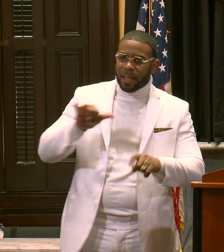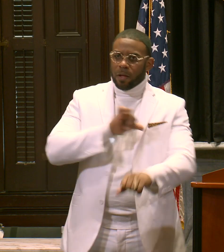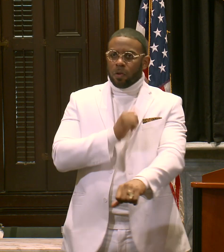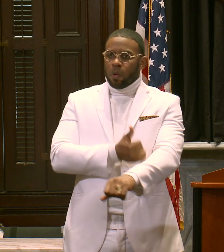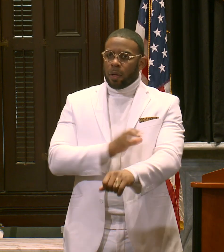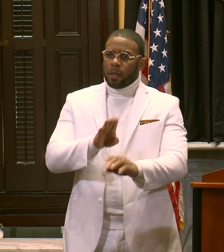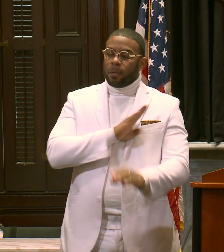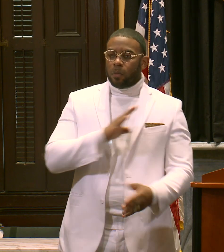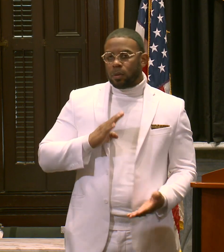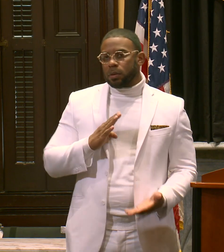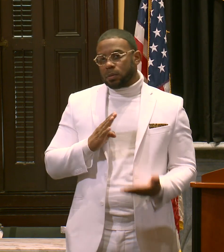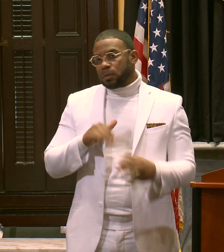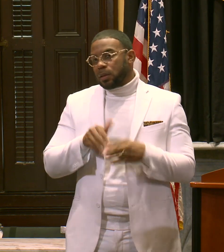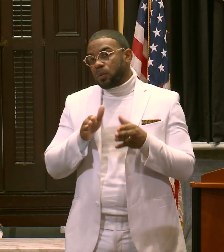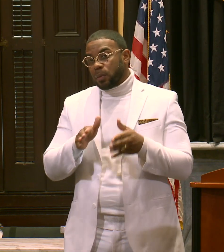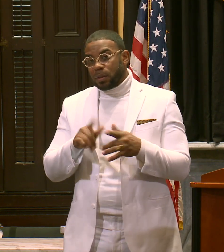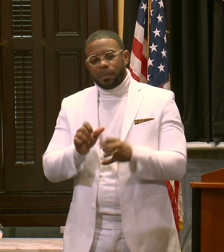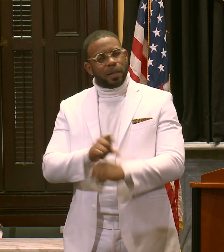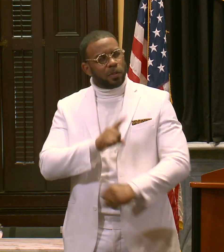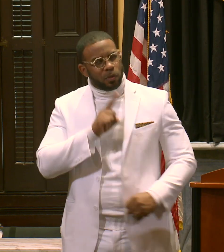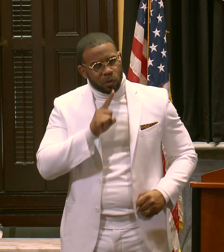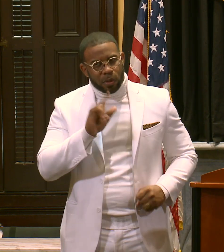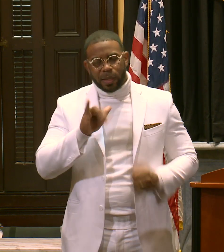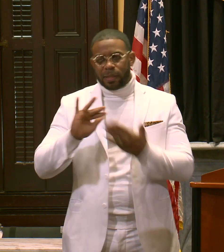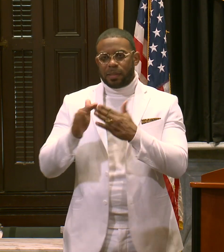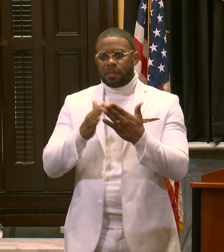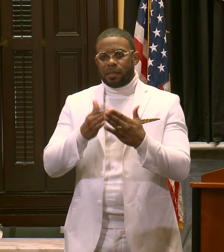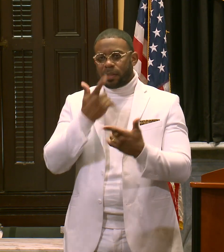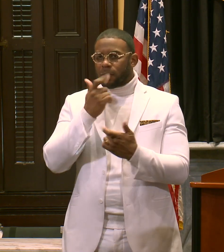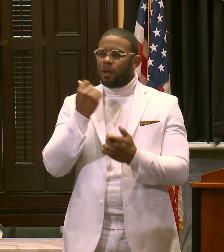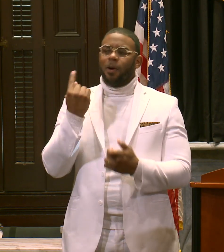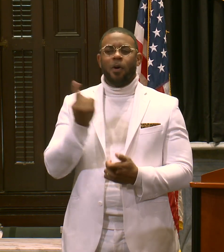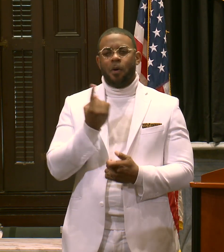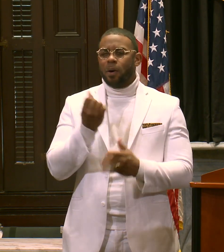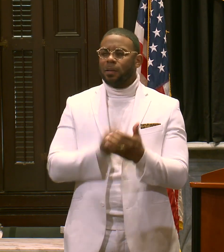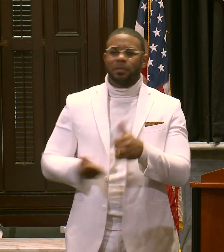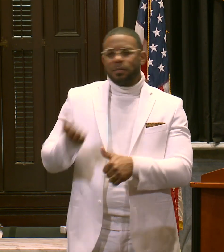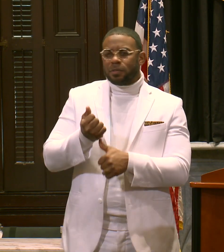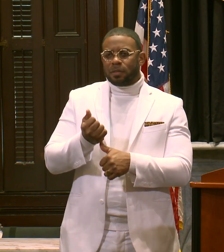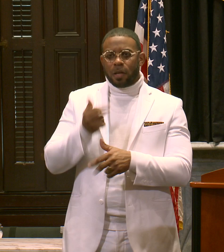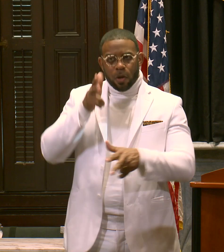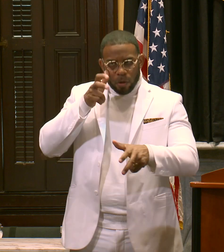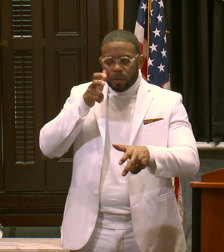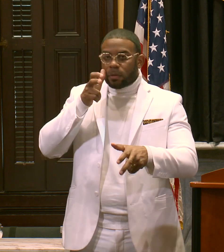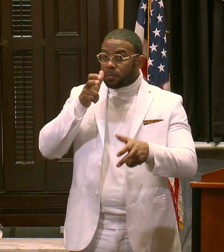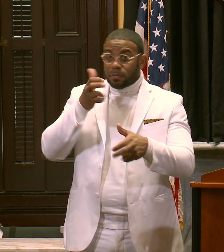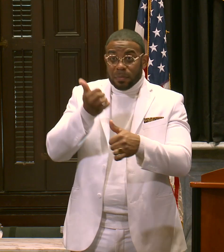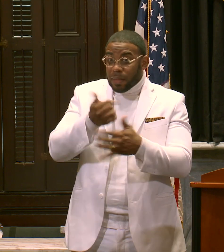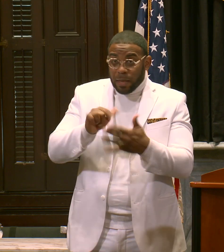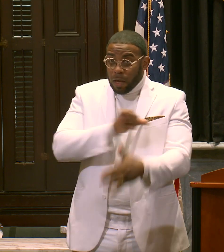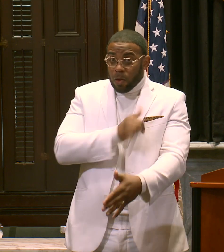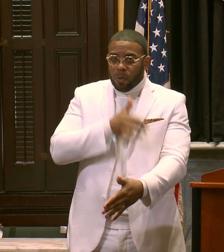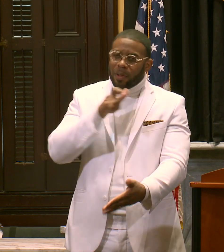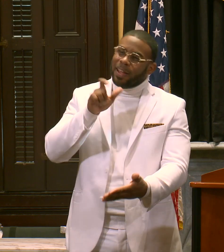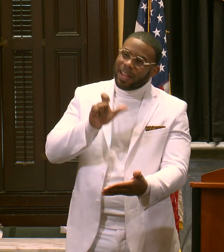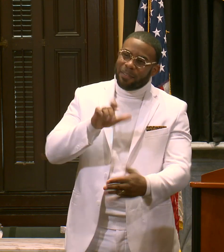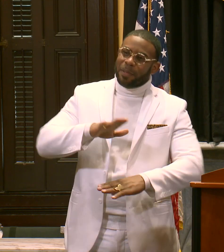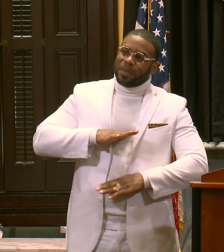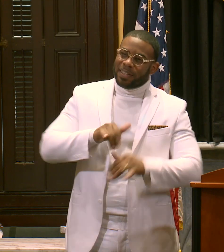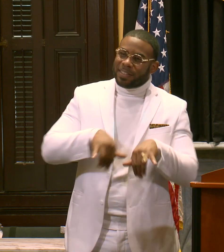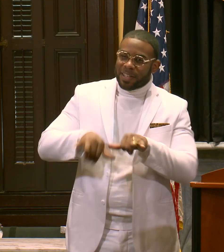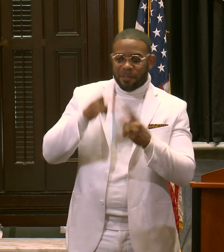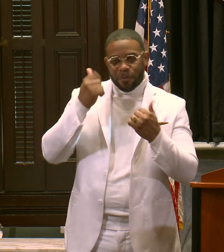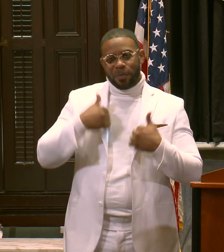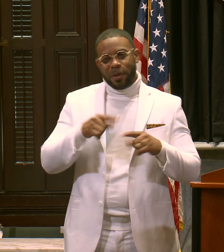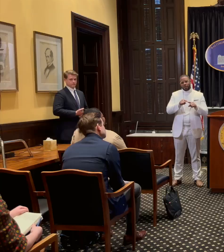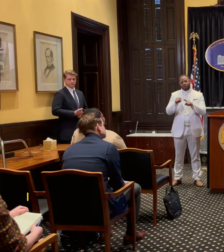authority and board in a way to make sure that the city's interests are always going to be heard. So any authority would have to meet those standards